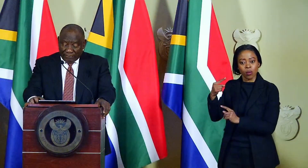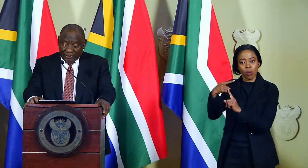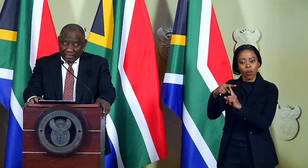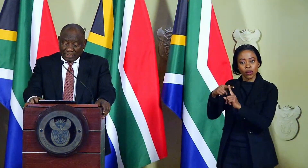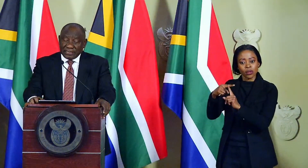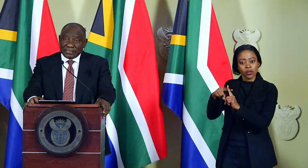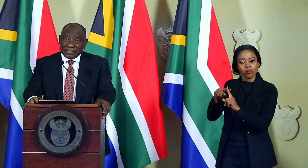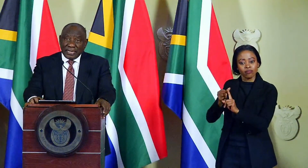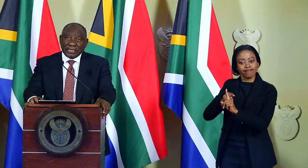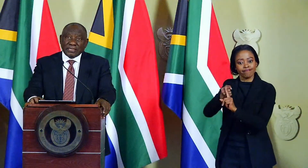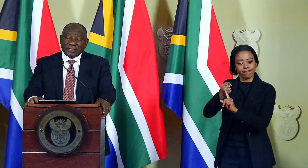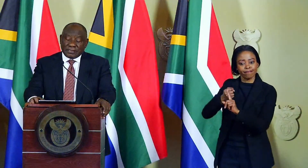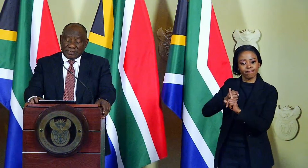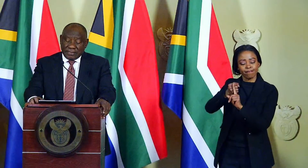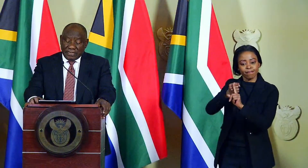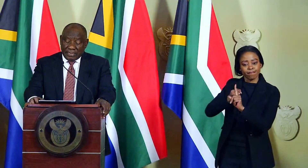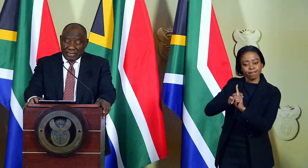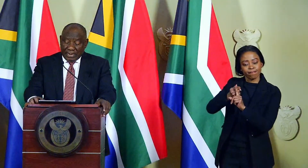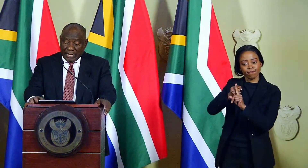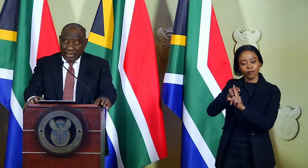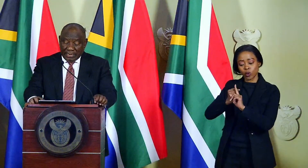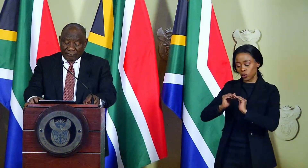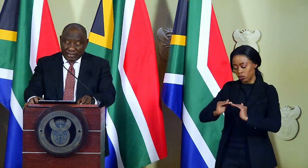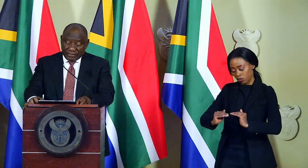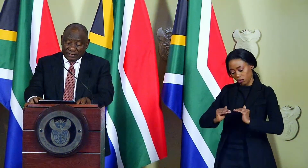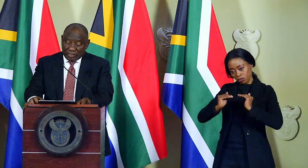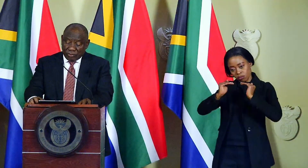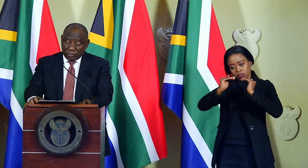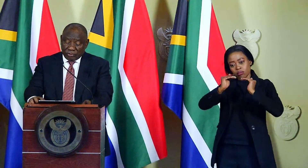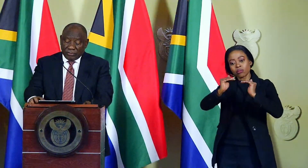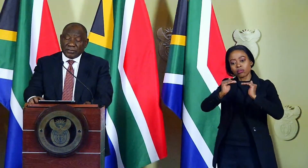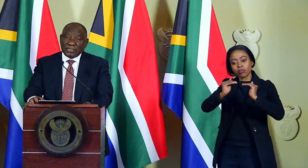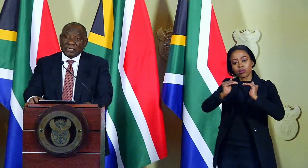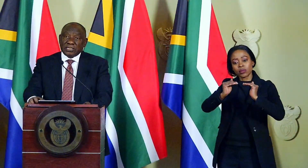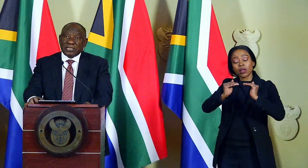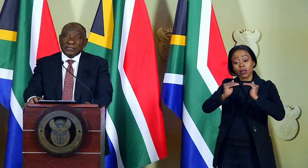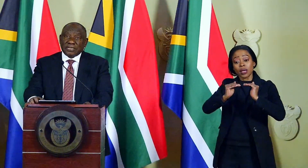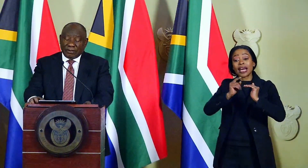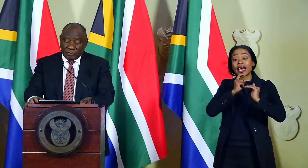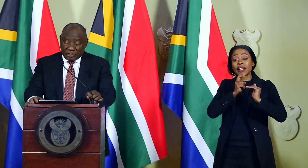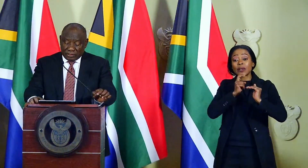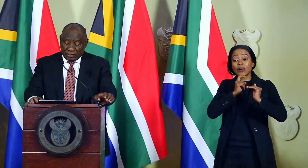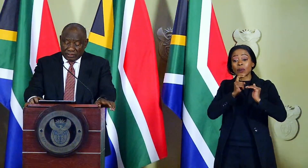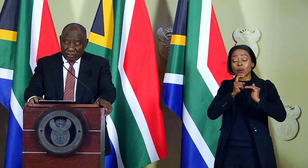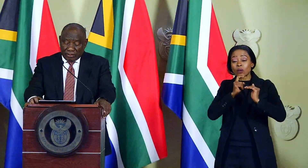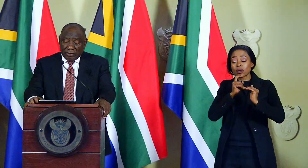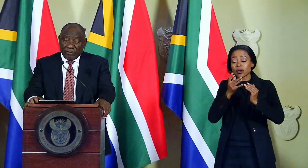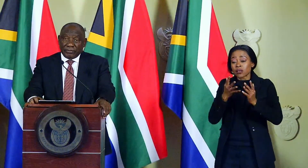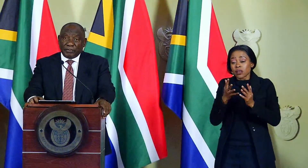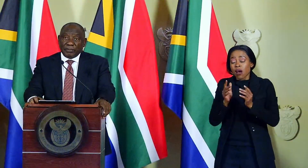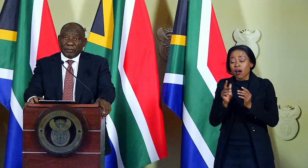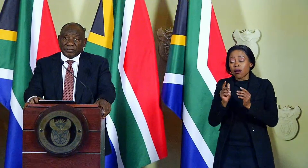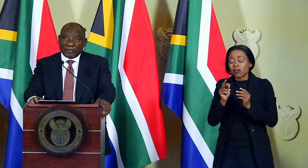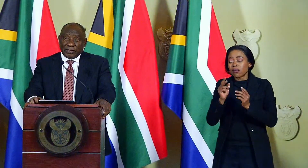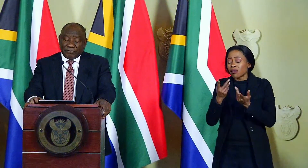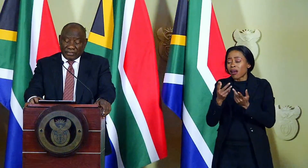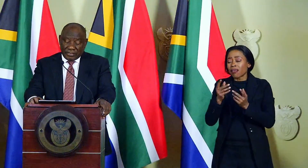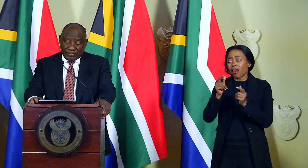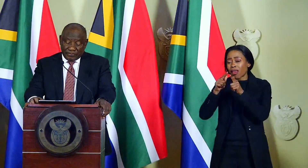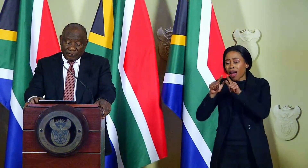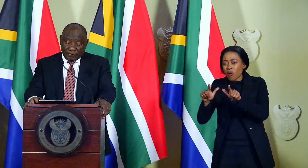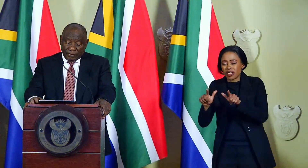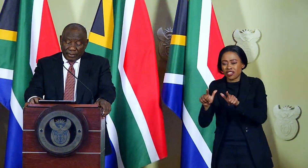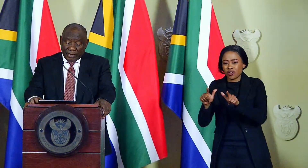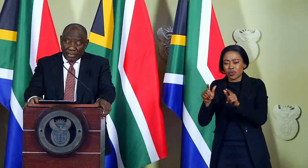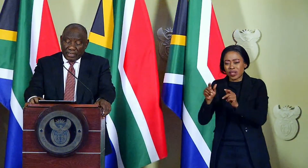to elevate the status and advance the use of the indigenous languages of the people of South